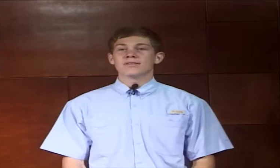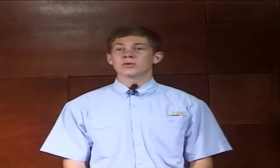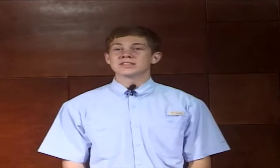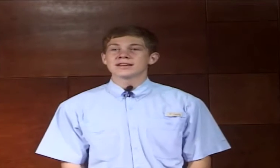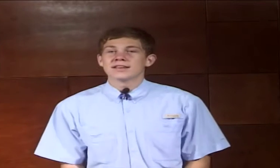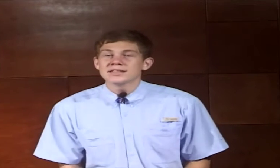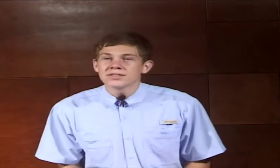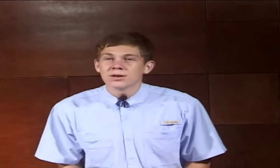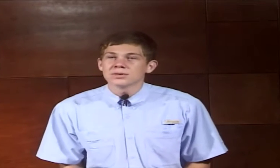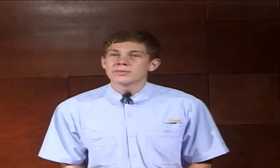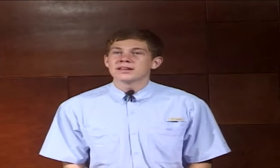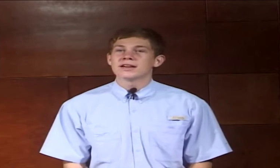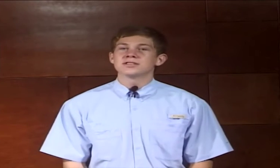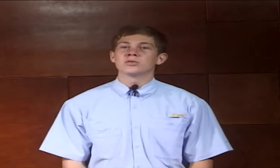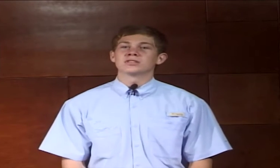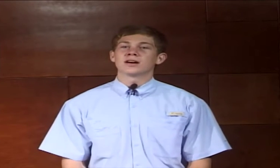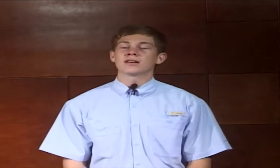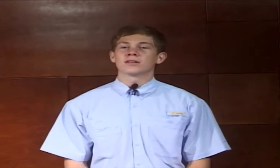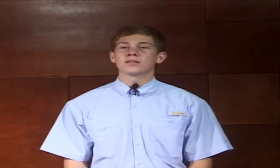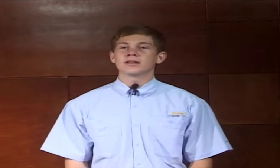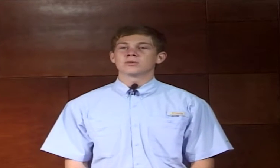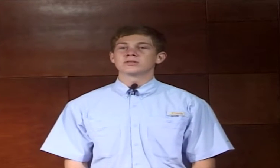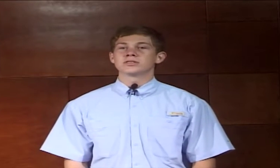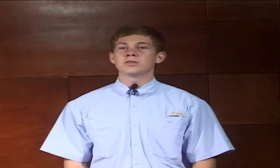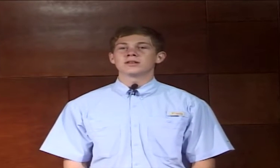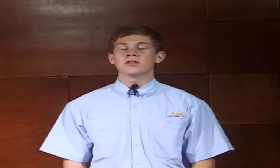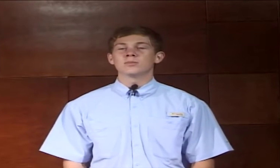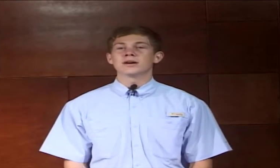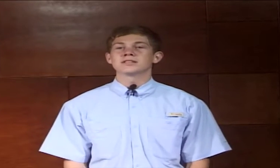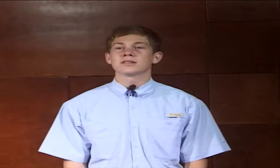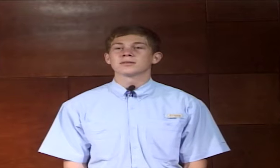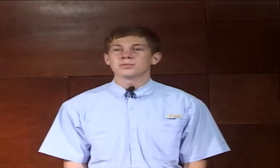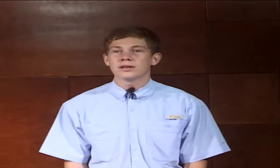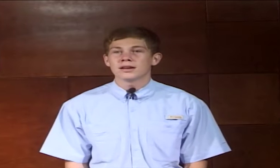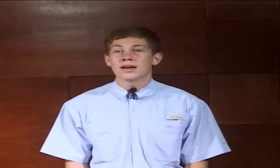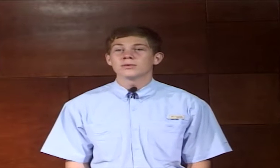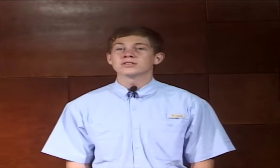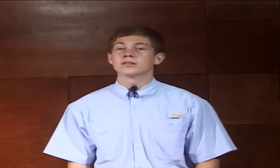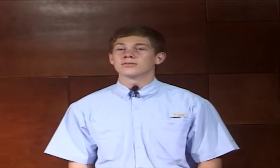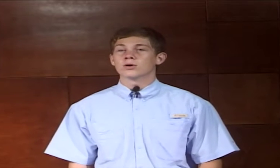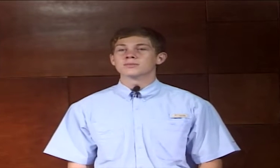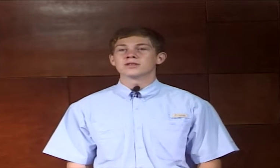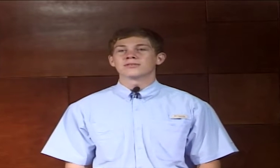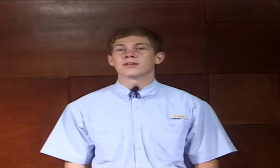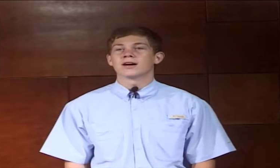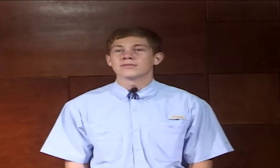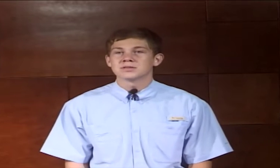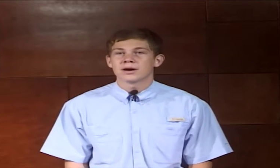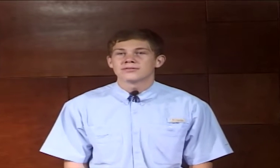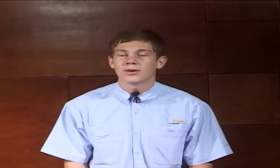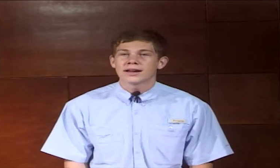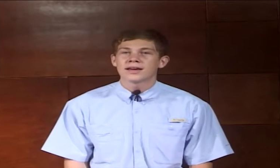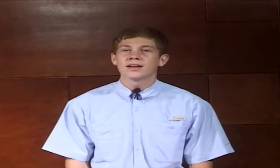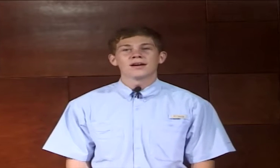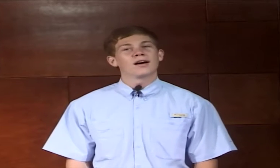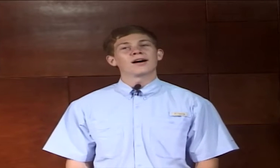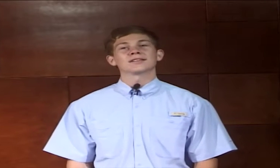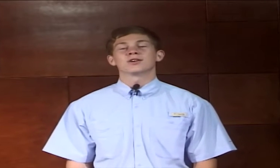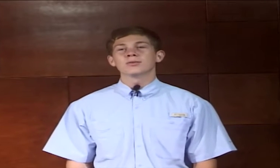want to take a date to the homecoming dance who is not a currently enrolled student, you must complete and return a form to the front office by Friday, October